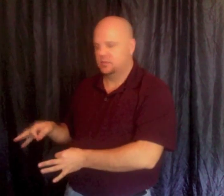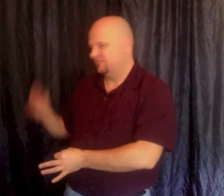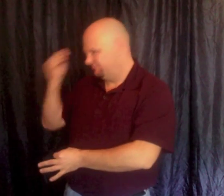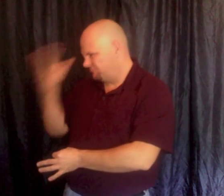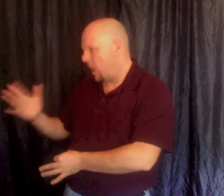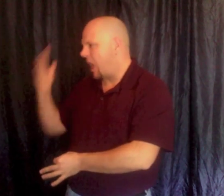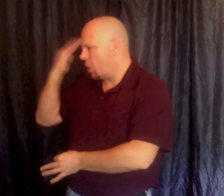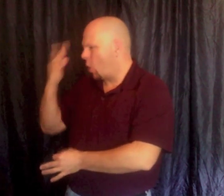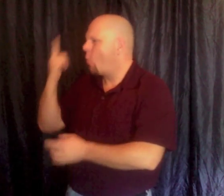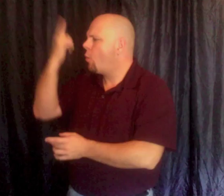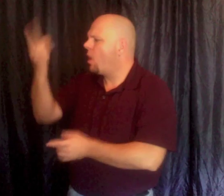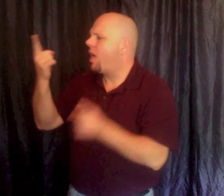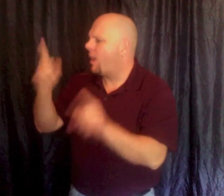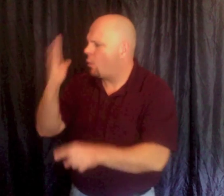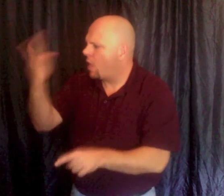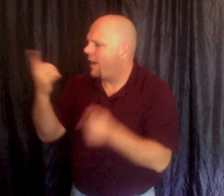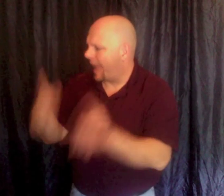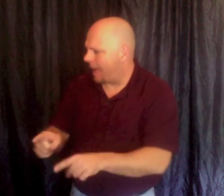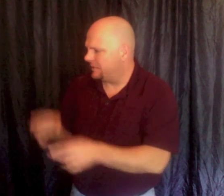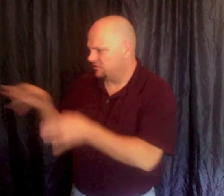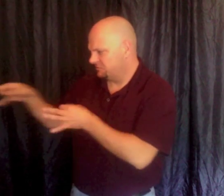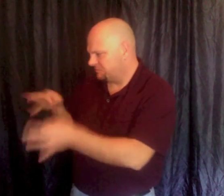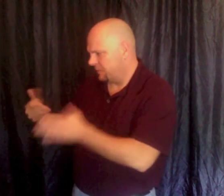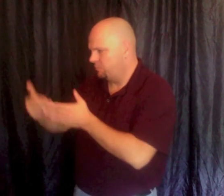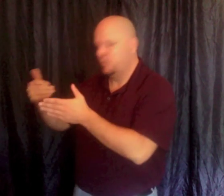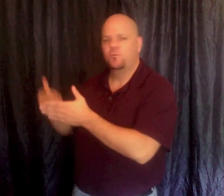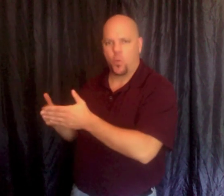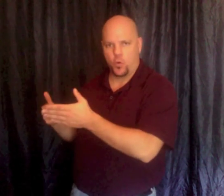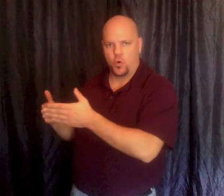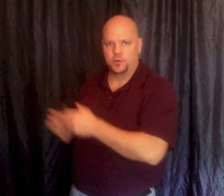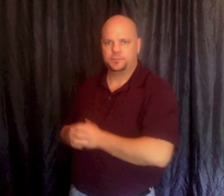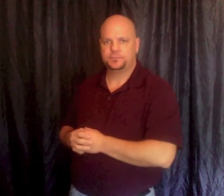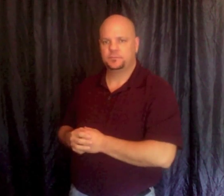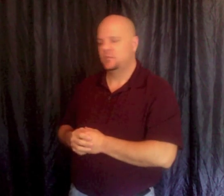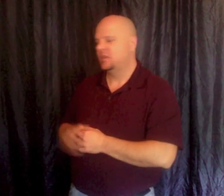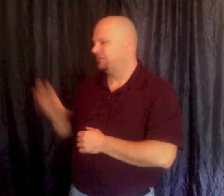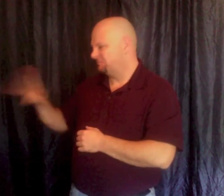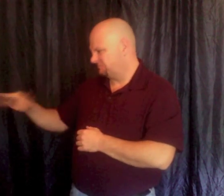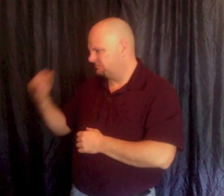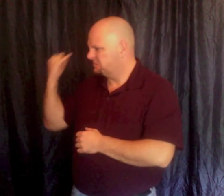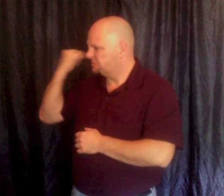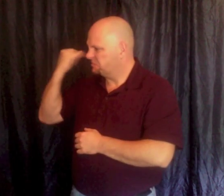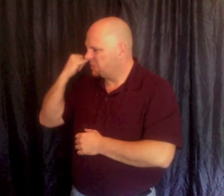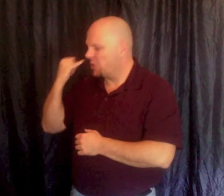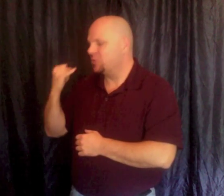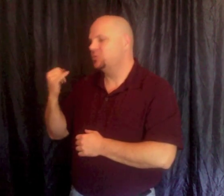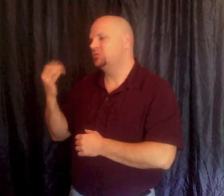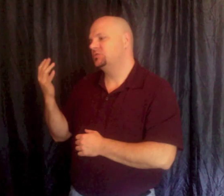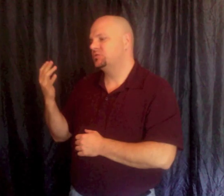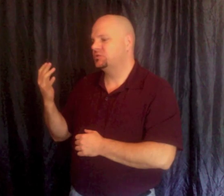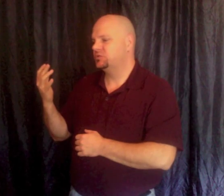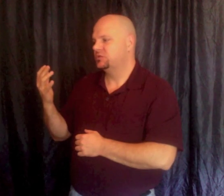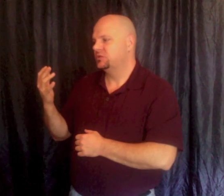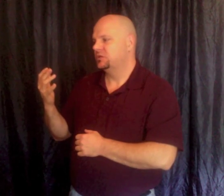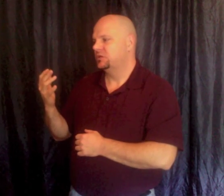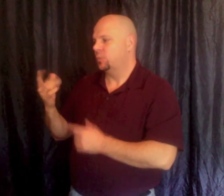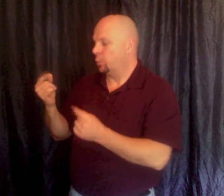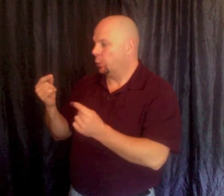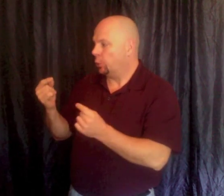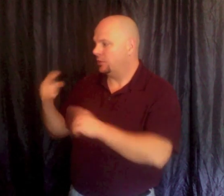I talk to classroom teachers about, let's figure out what we're going to do when a behavior comes up. Let's figure out what we're going to do when